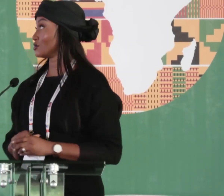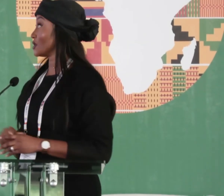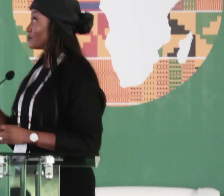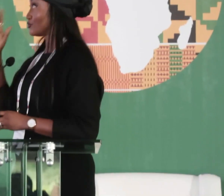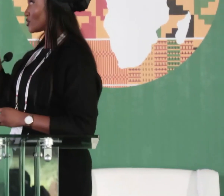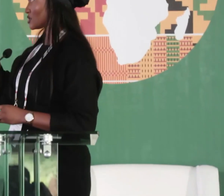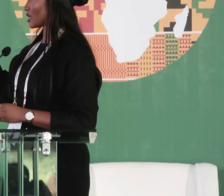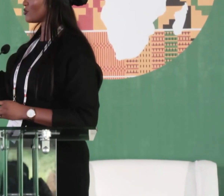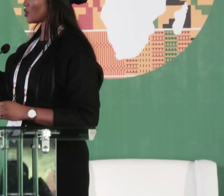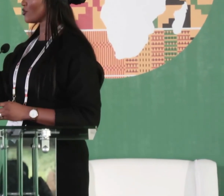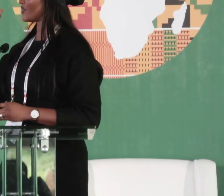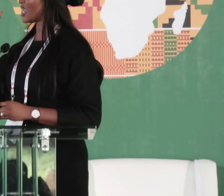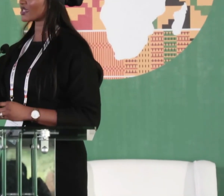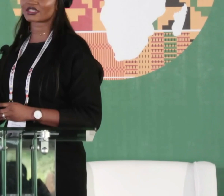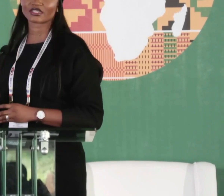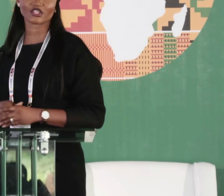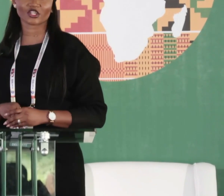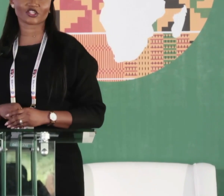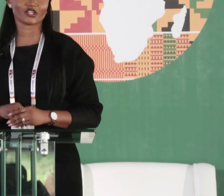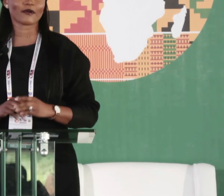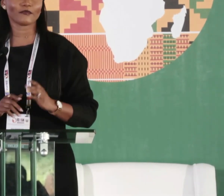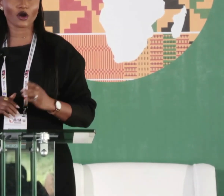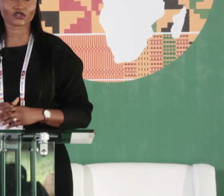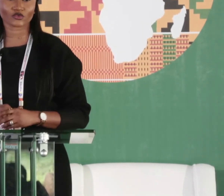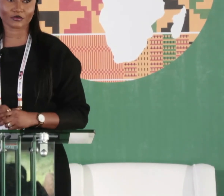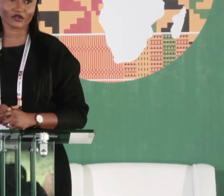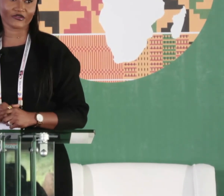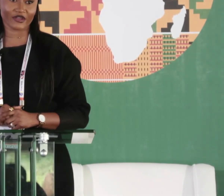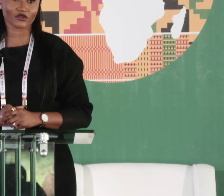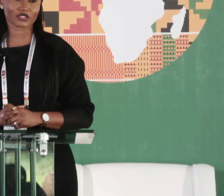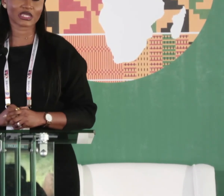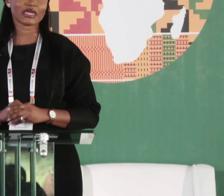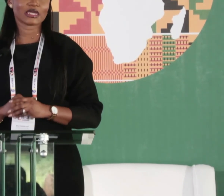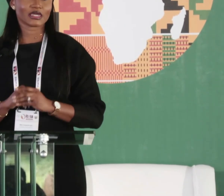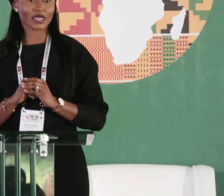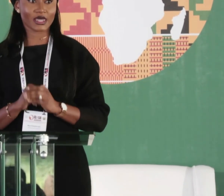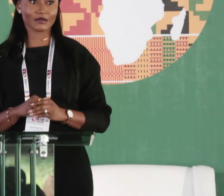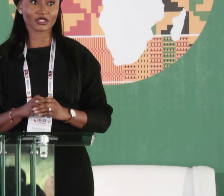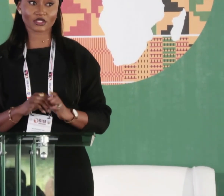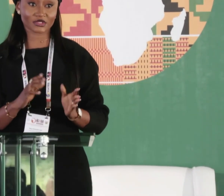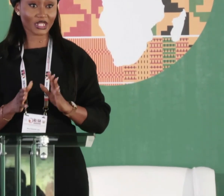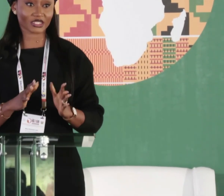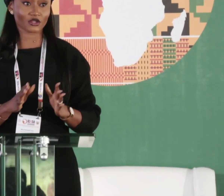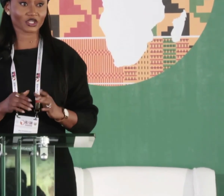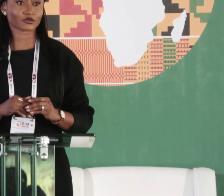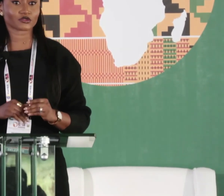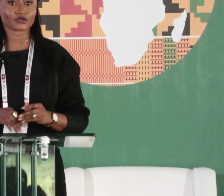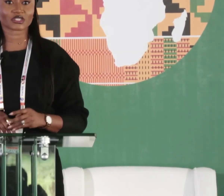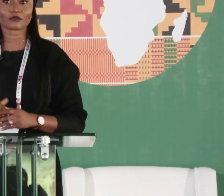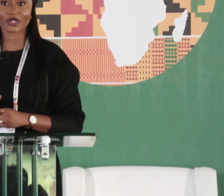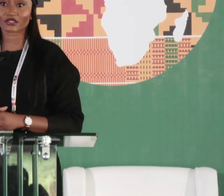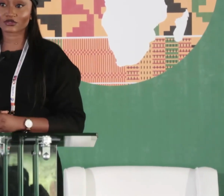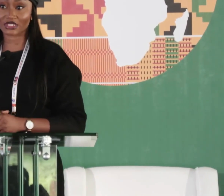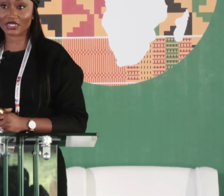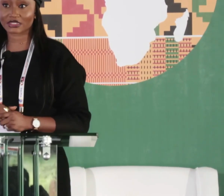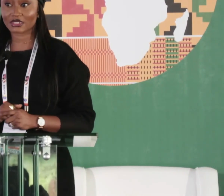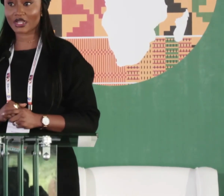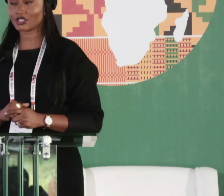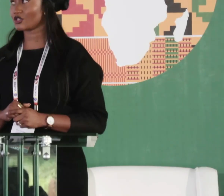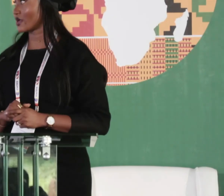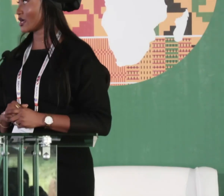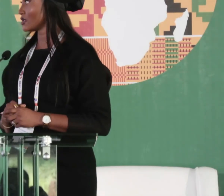post-exposure prophylaxis initiation amongst rape survivors in some selected hospitals in Plateau